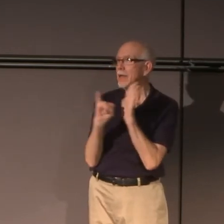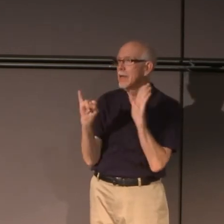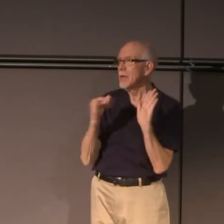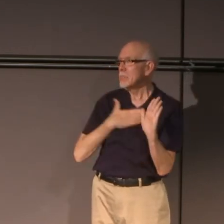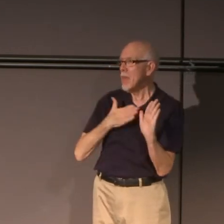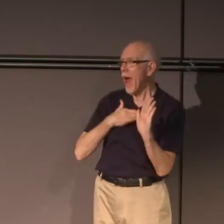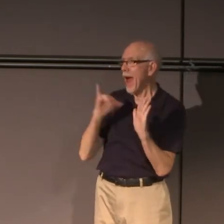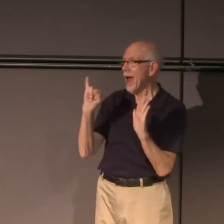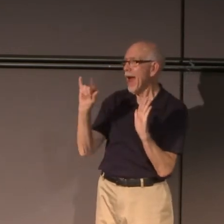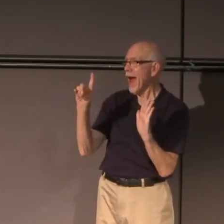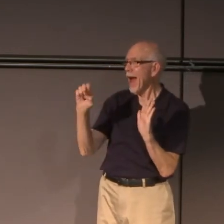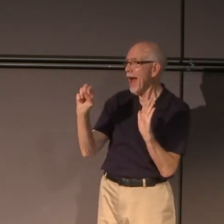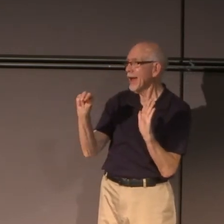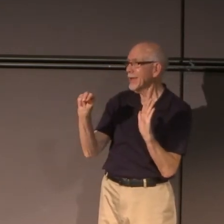It's called My Identity.